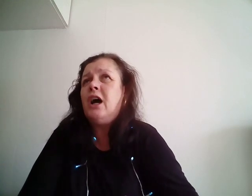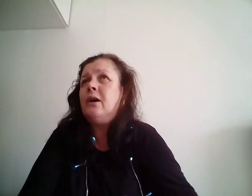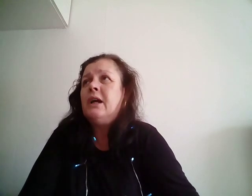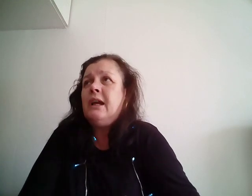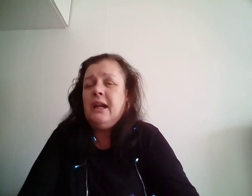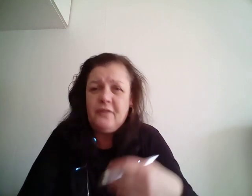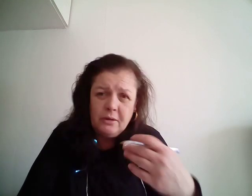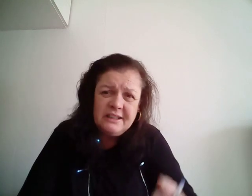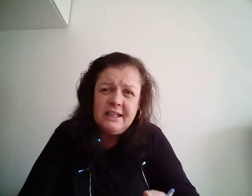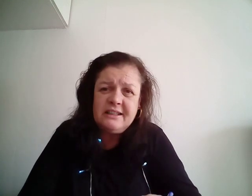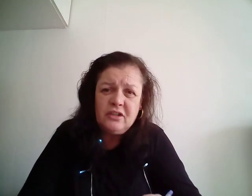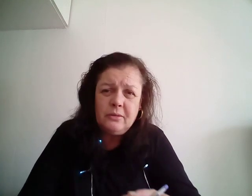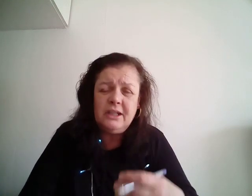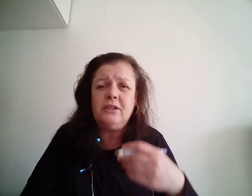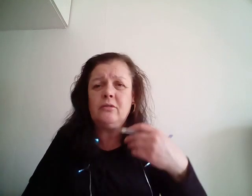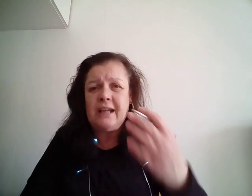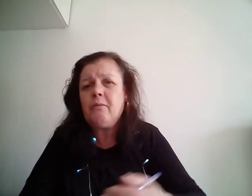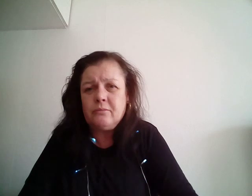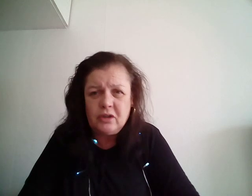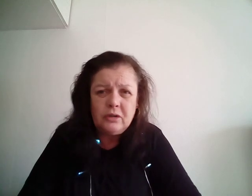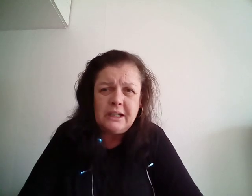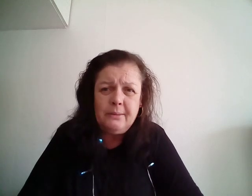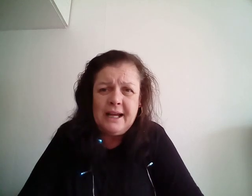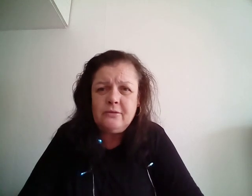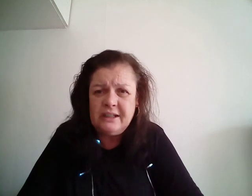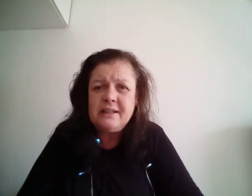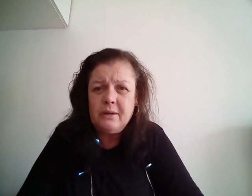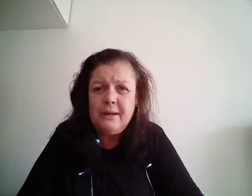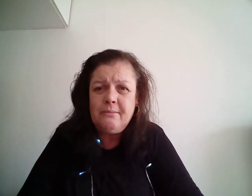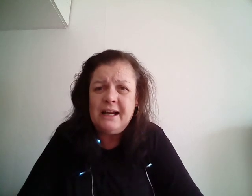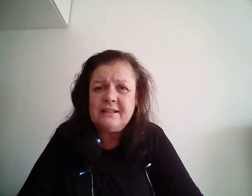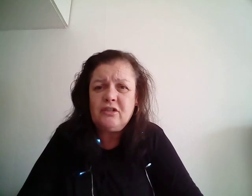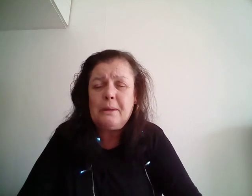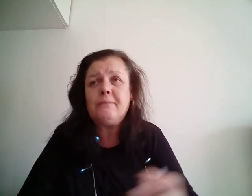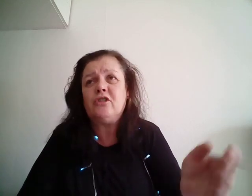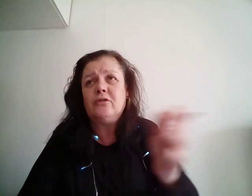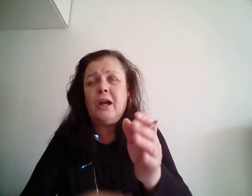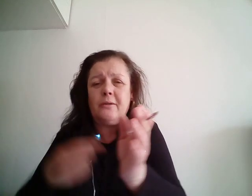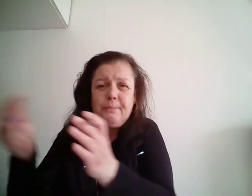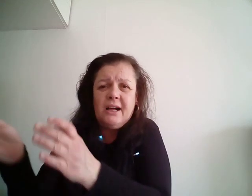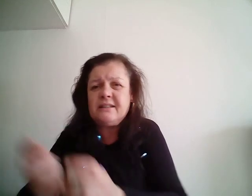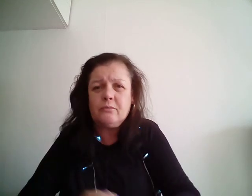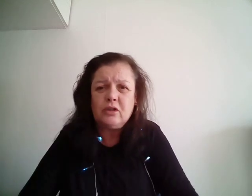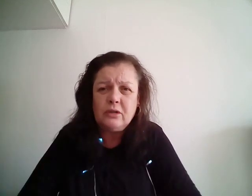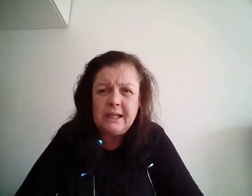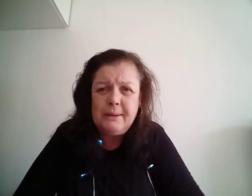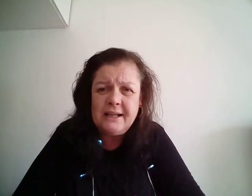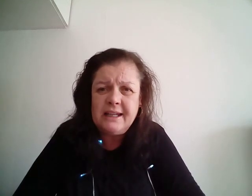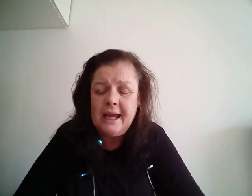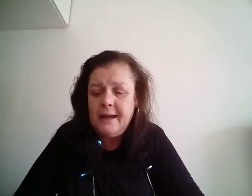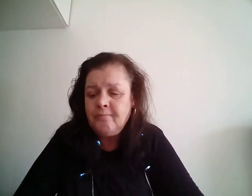know, if you was to listen to it, you'll get what I'm talking about. Do you see what I mean, my delicious little babies? You'll know the parts I'm talking about, okay?